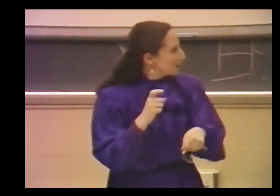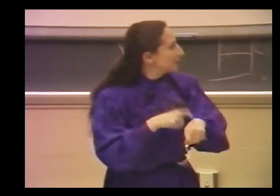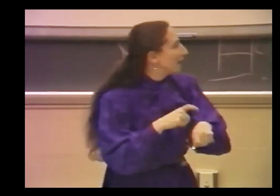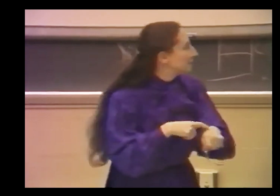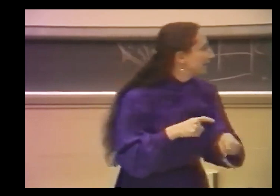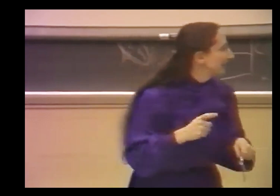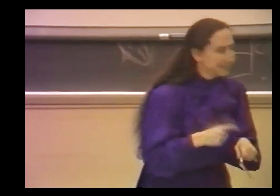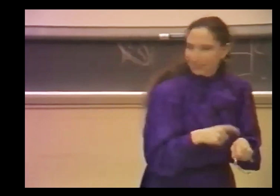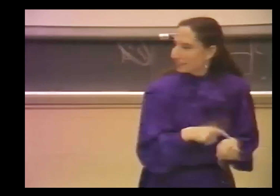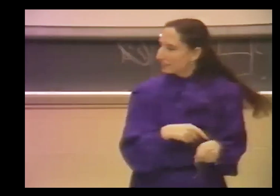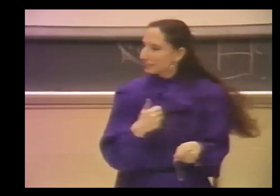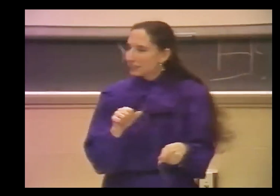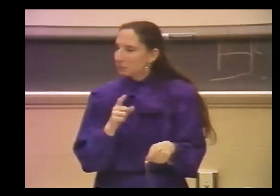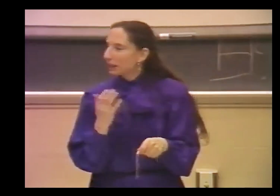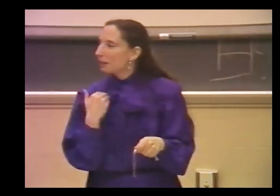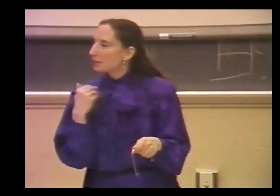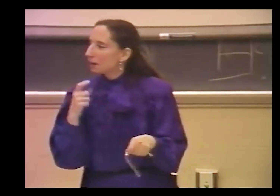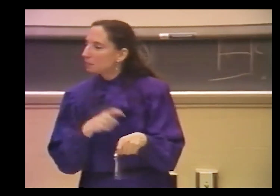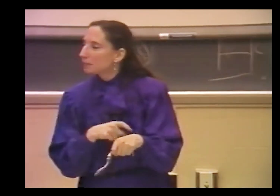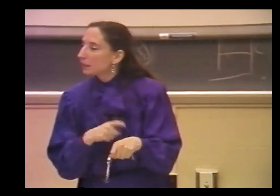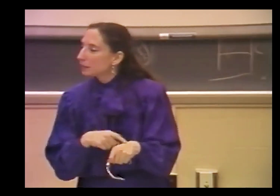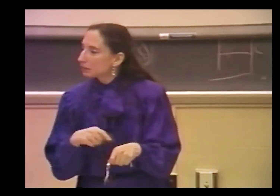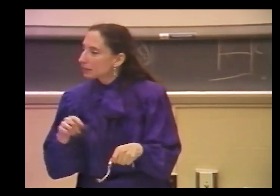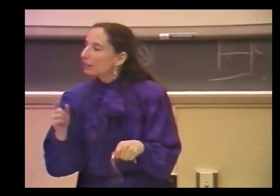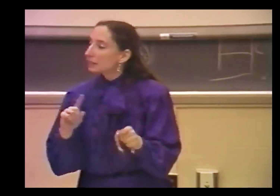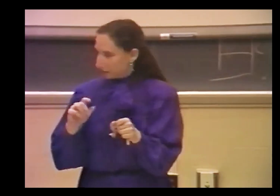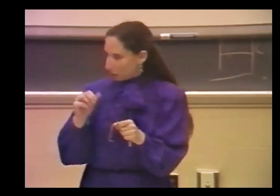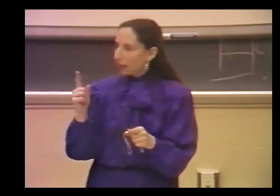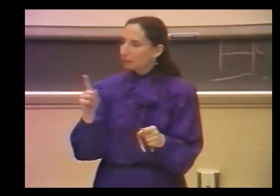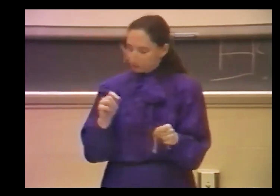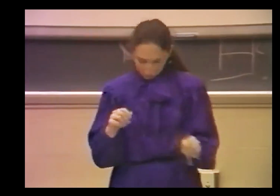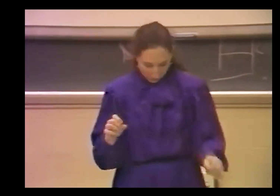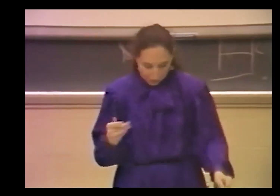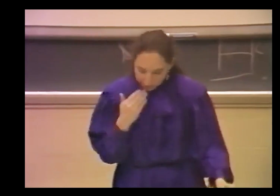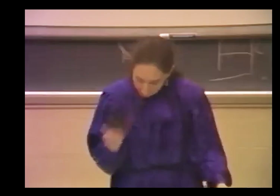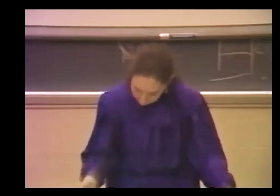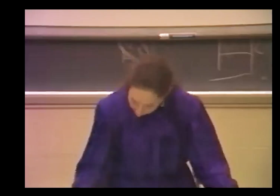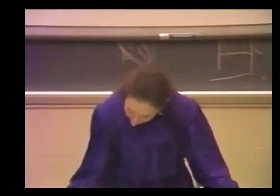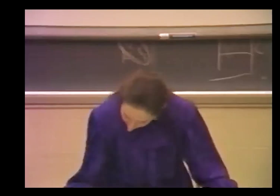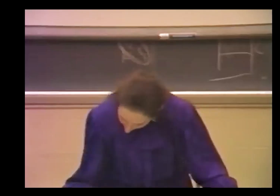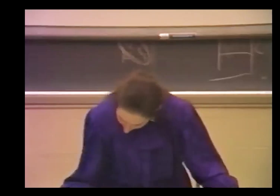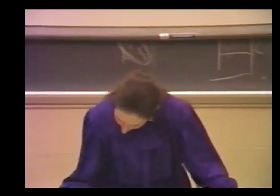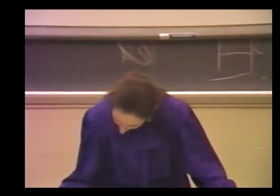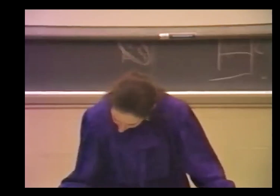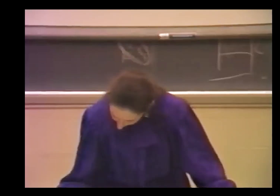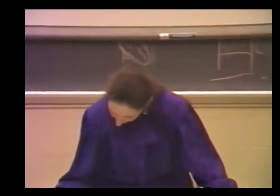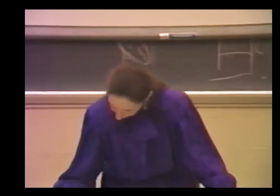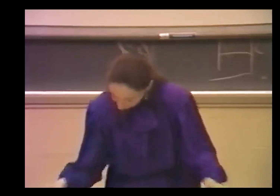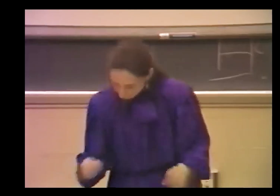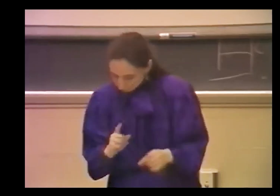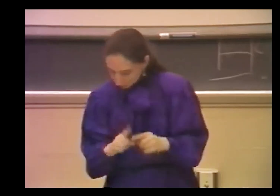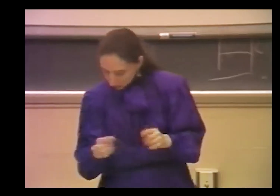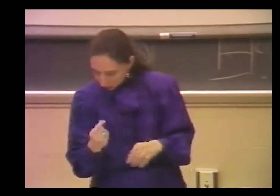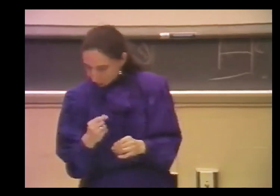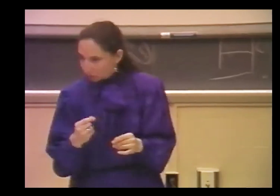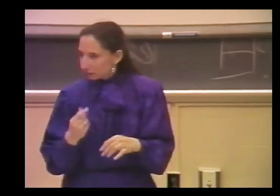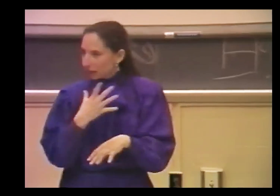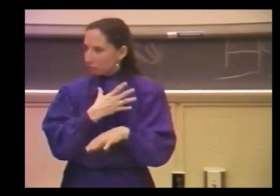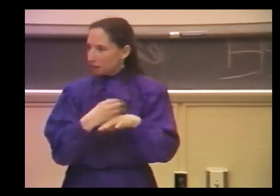What time is it? Does anybody have the time? What? 10? Okay. Okay. Thank you. All right. But I'm